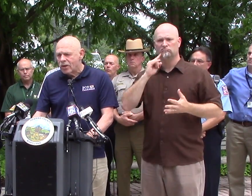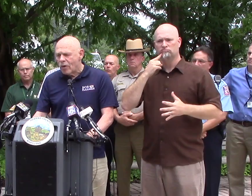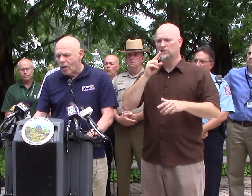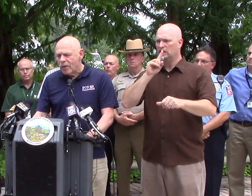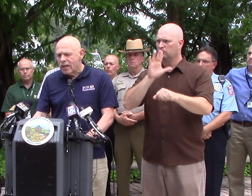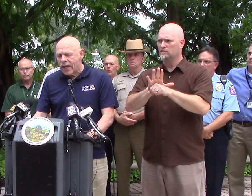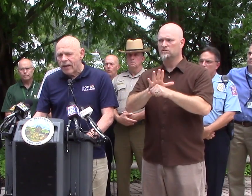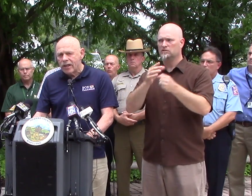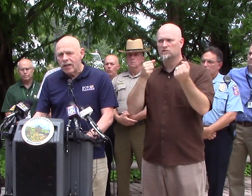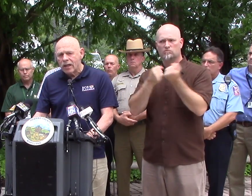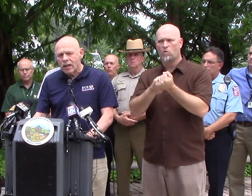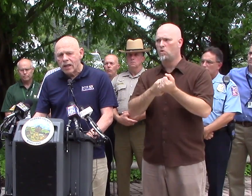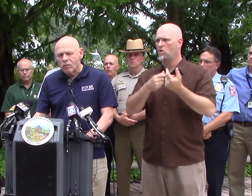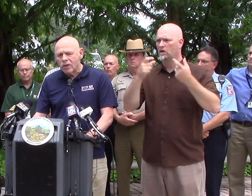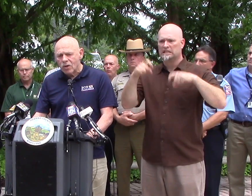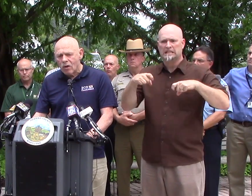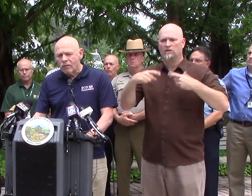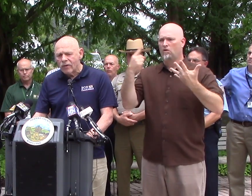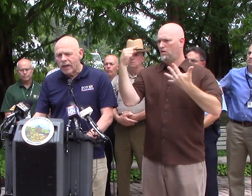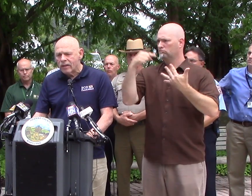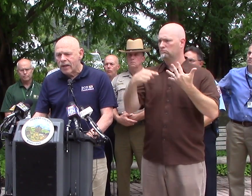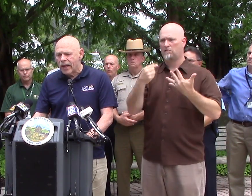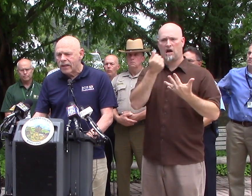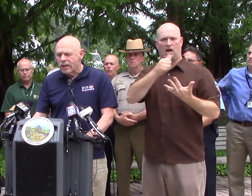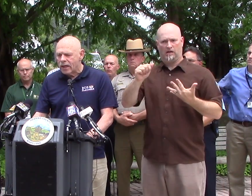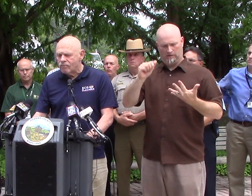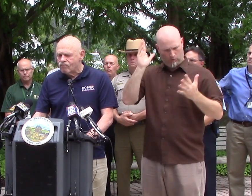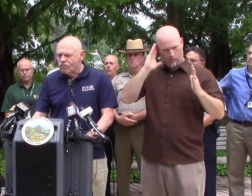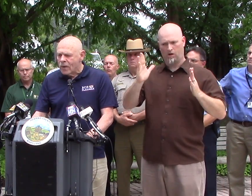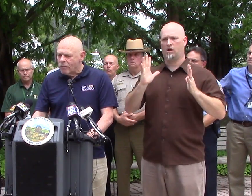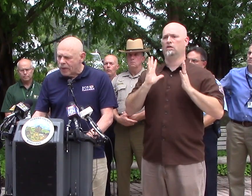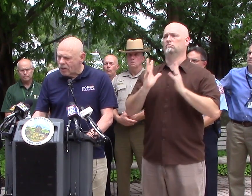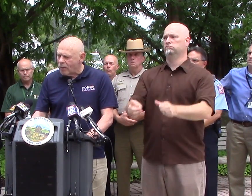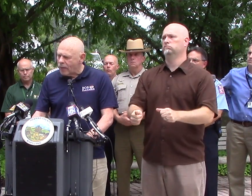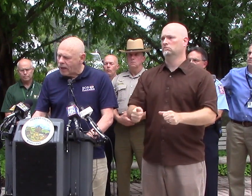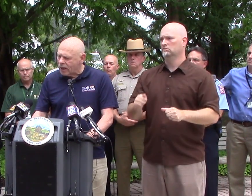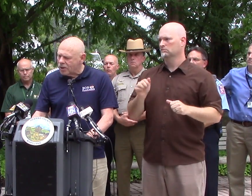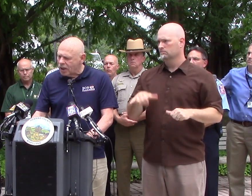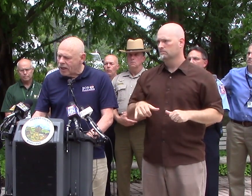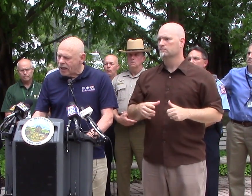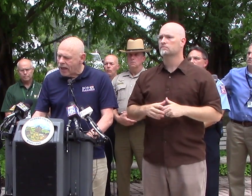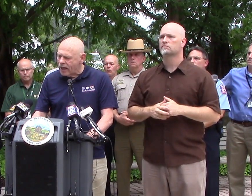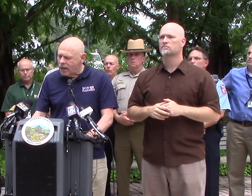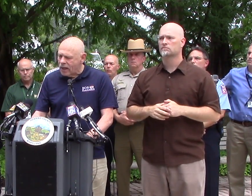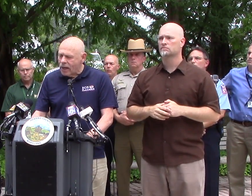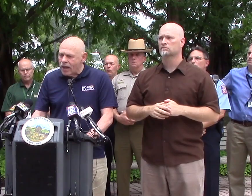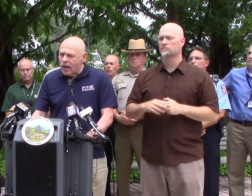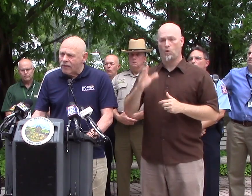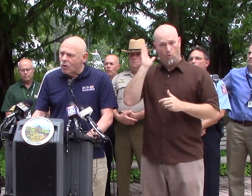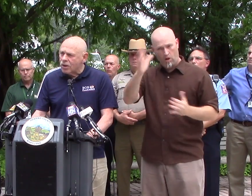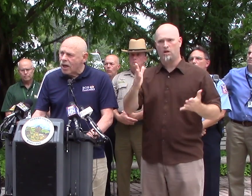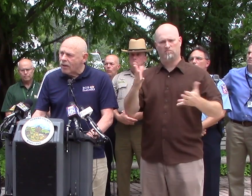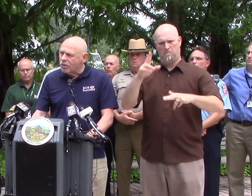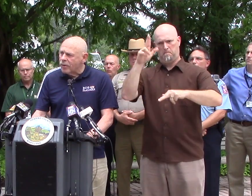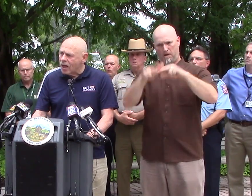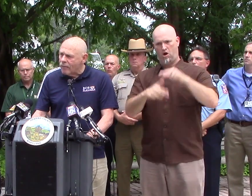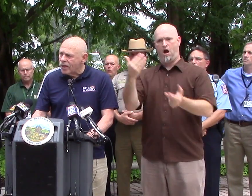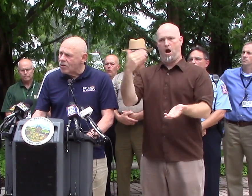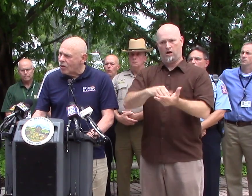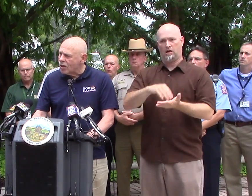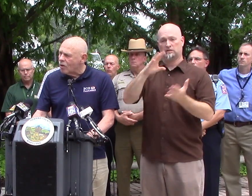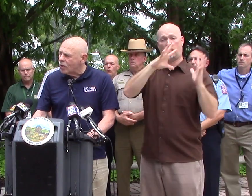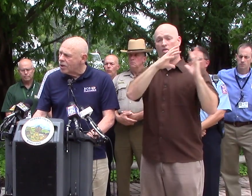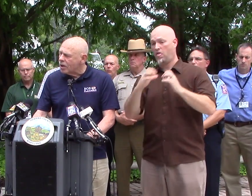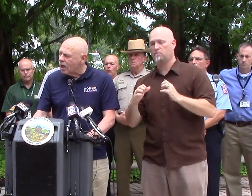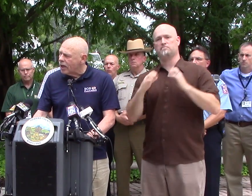committed to helping the county resolve and build up Ellicott City again. And of course, Congressman